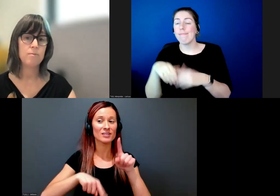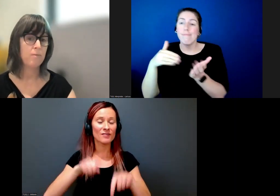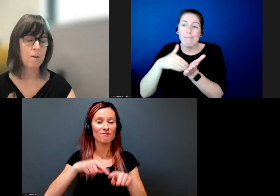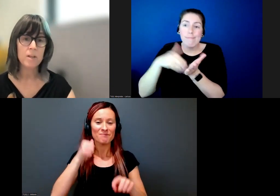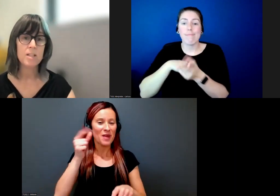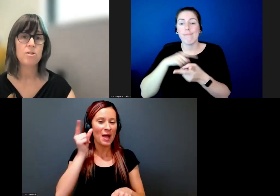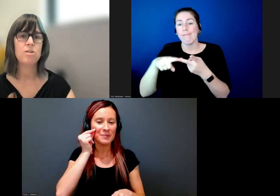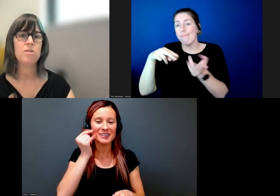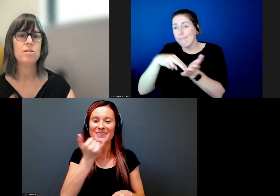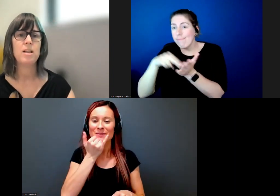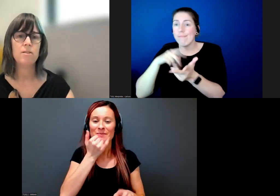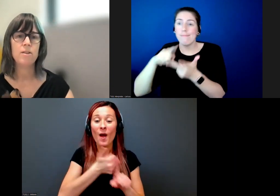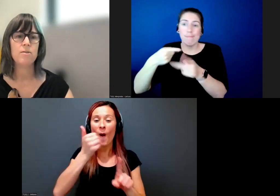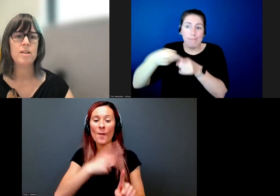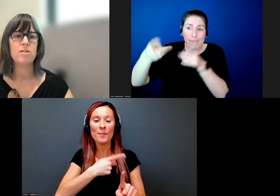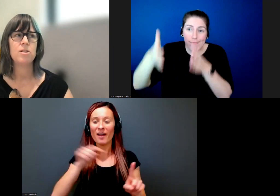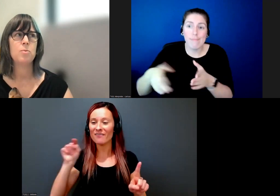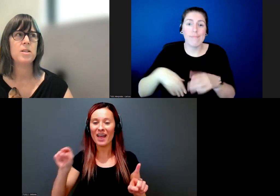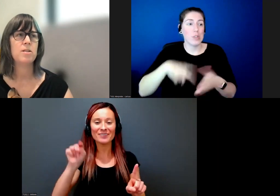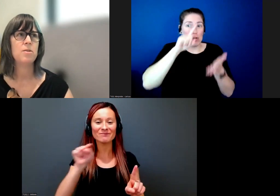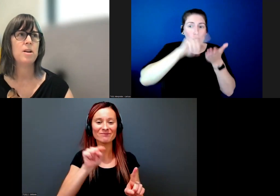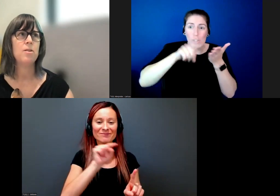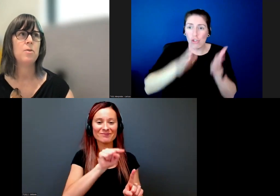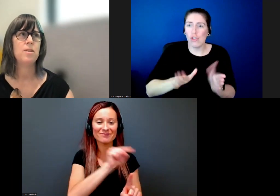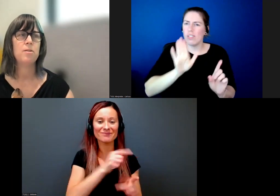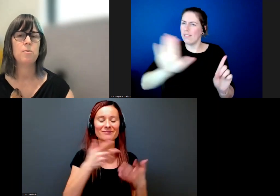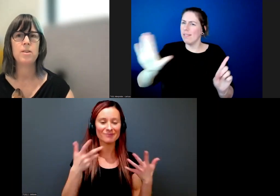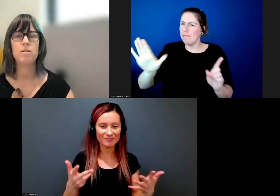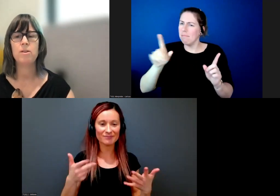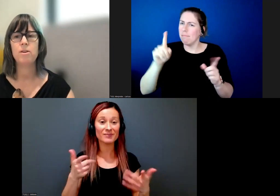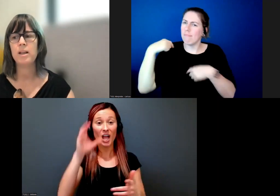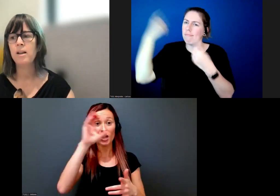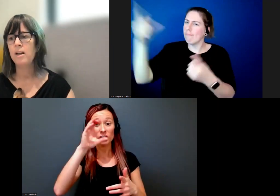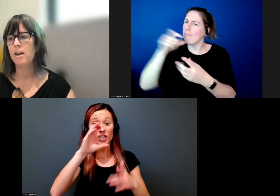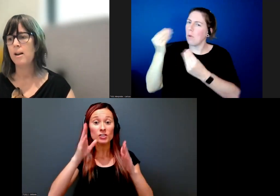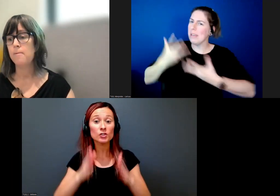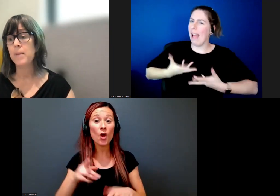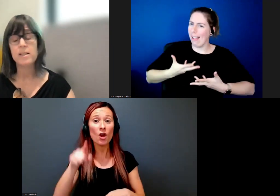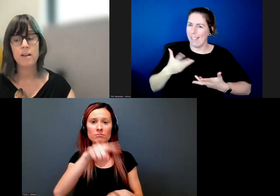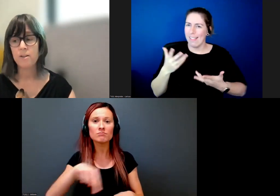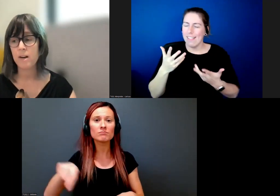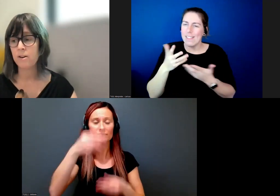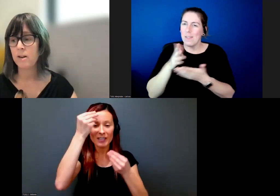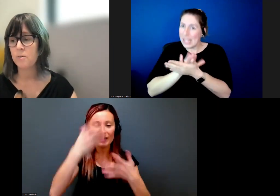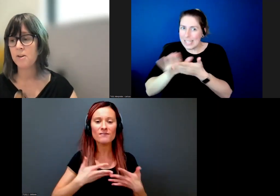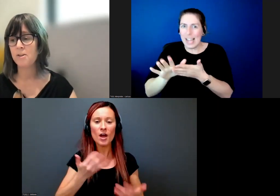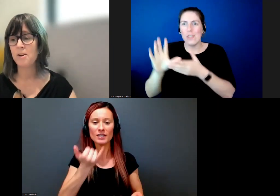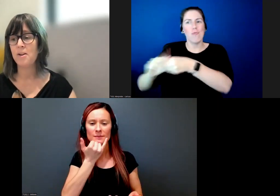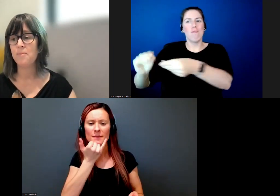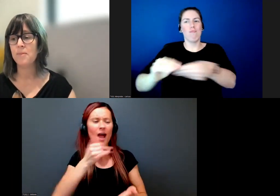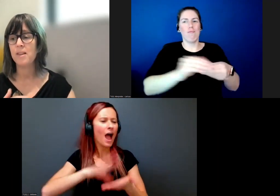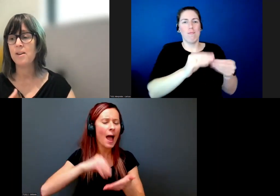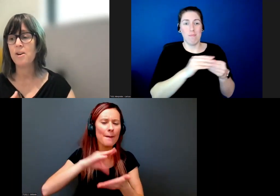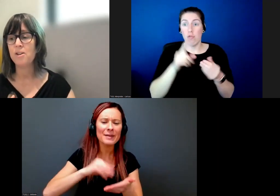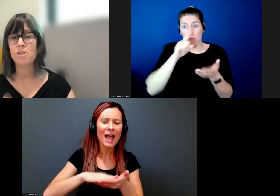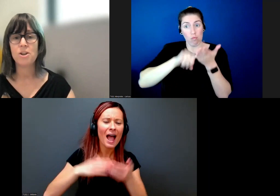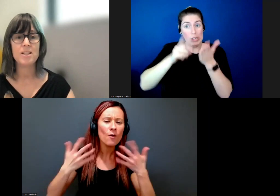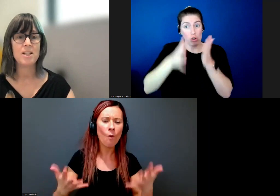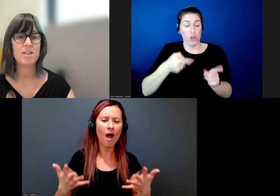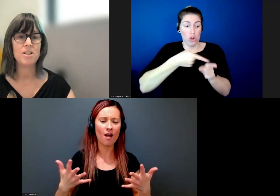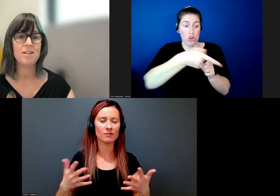hear from researchers, hear their research, what's going on, what they're learning. That's another area where the